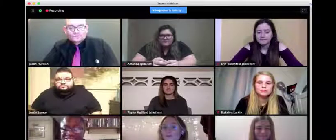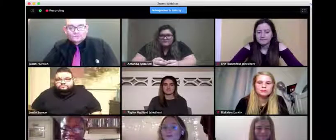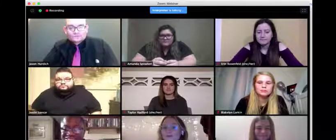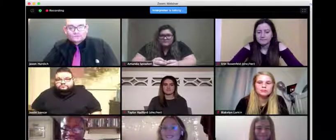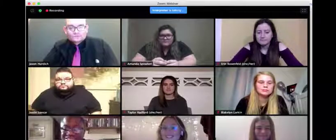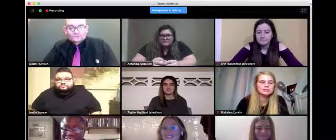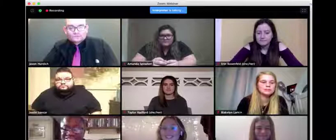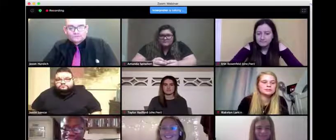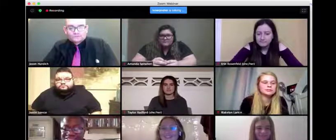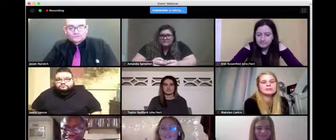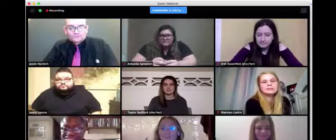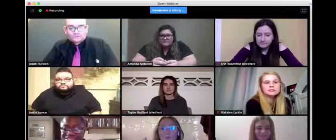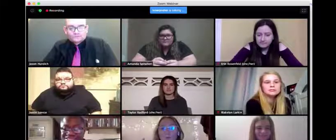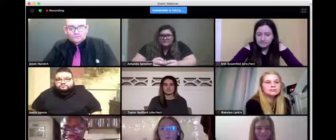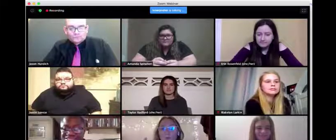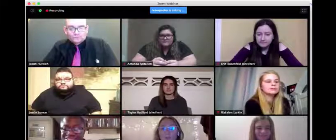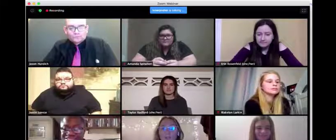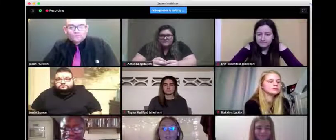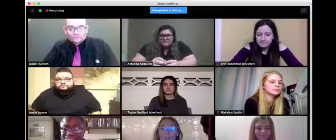event a week.